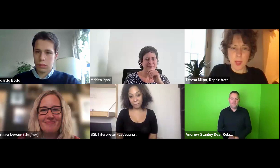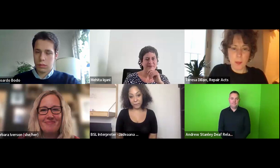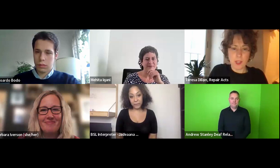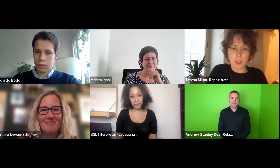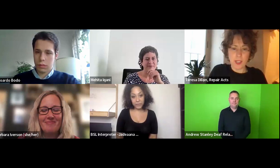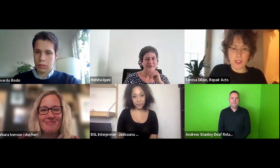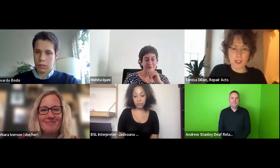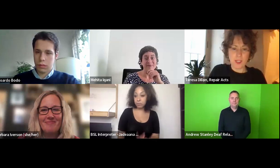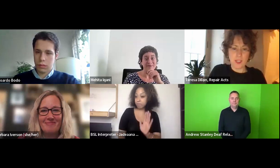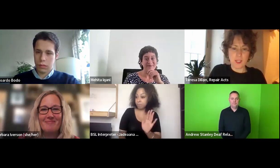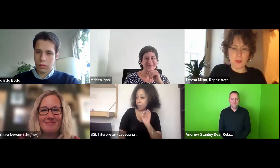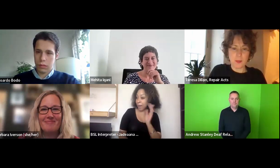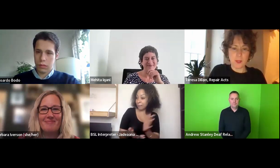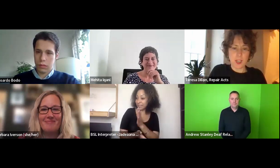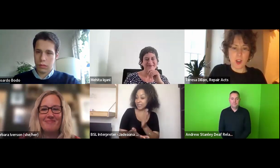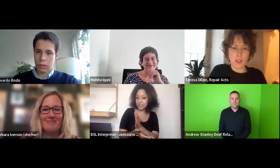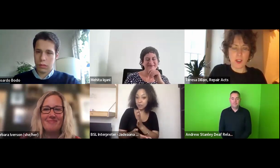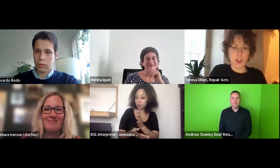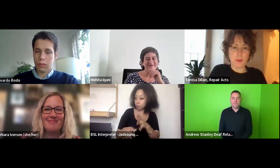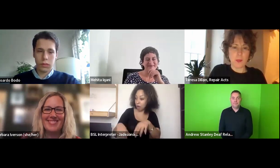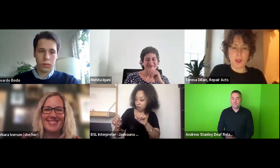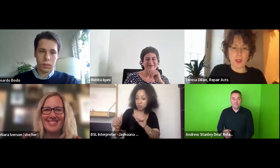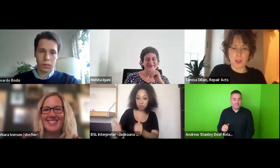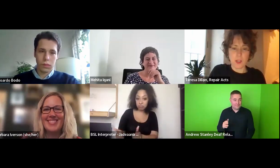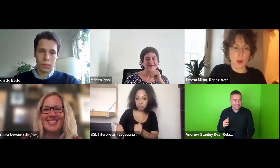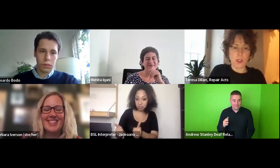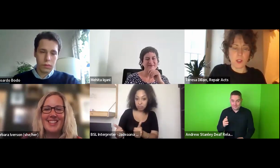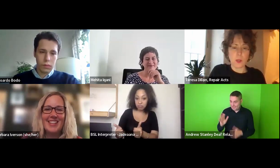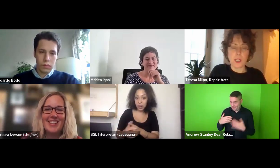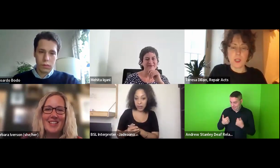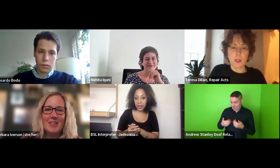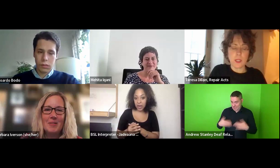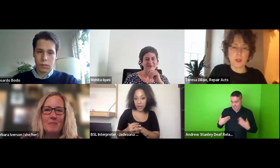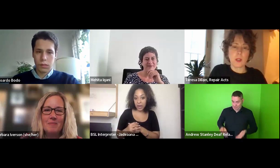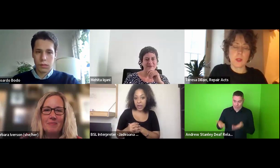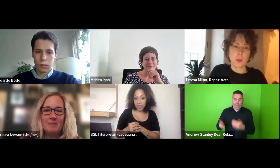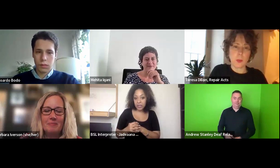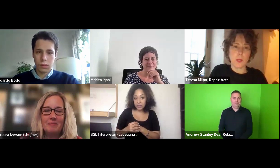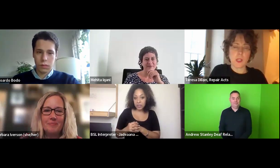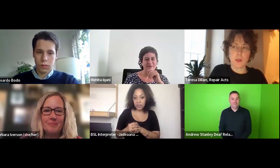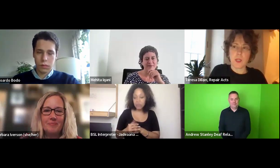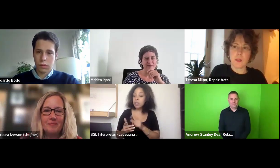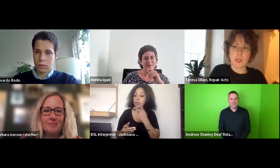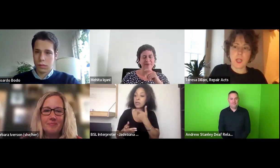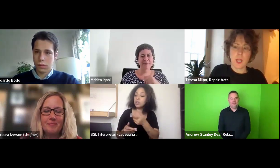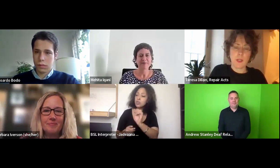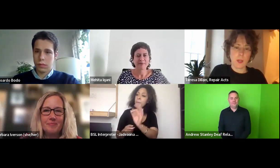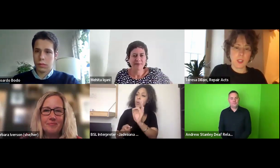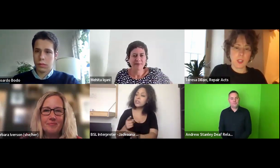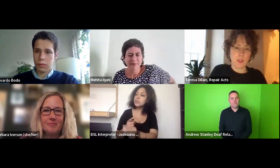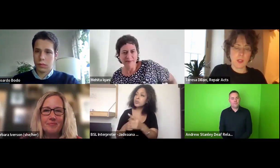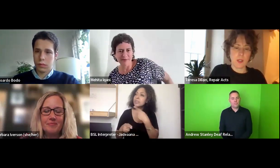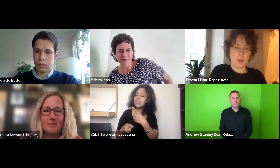Mahita, I'm happy to, I guess, kick off there. I totally agree also with your point around